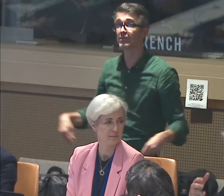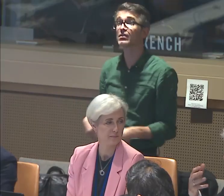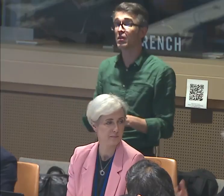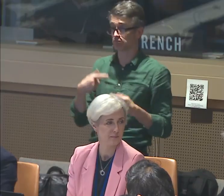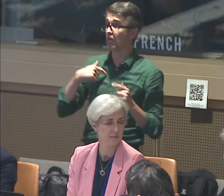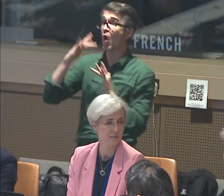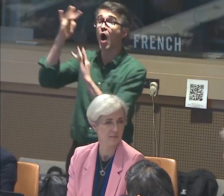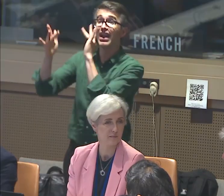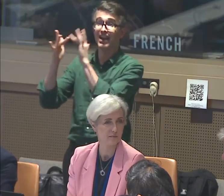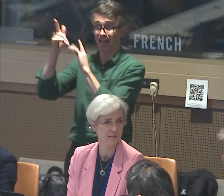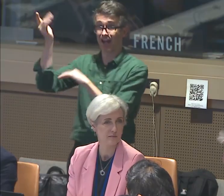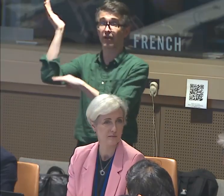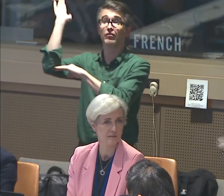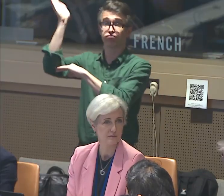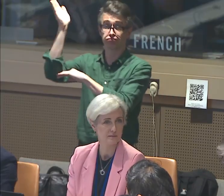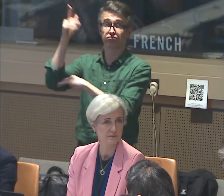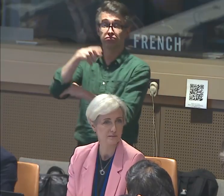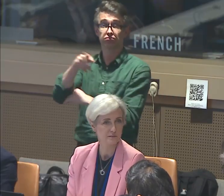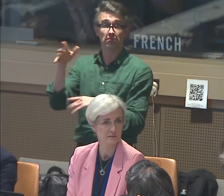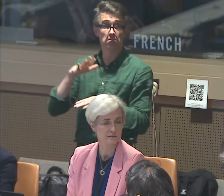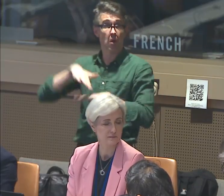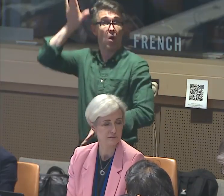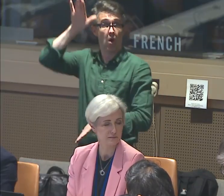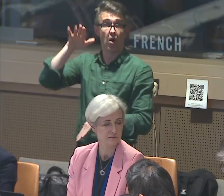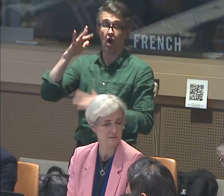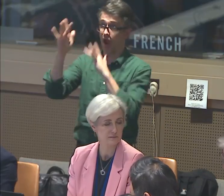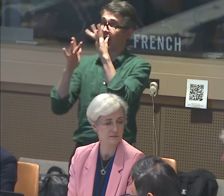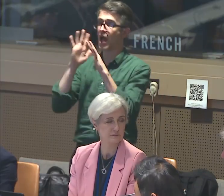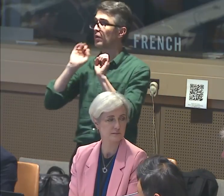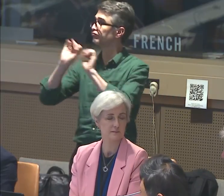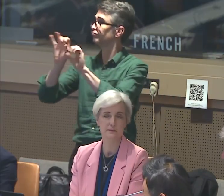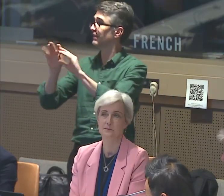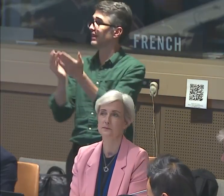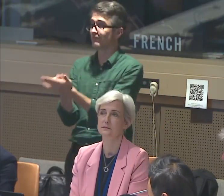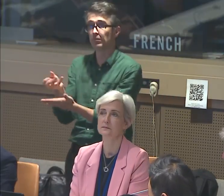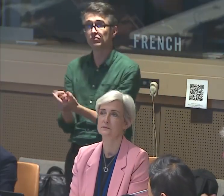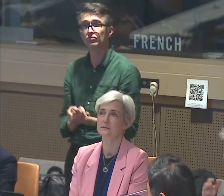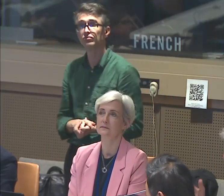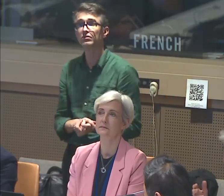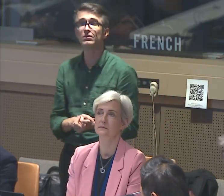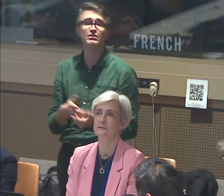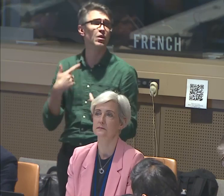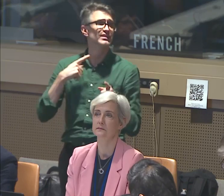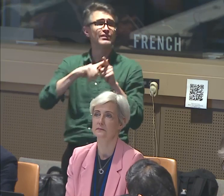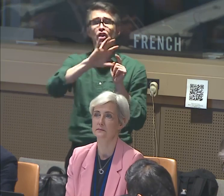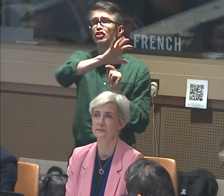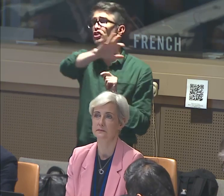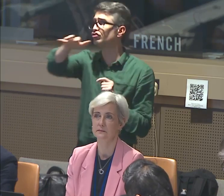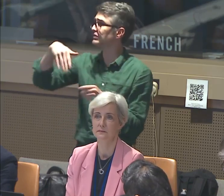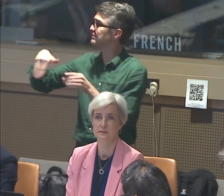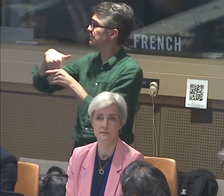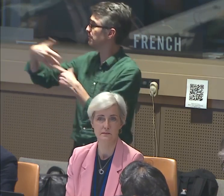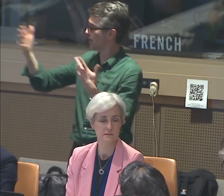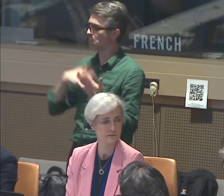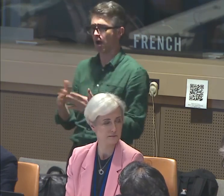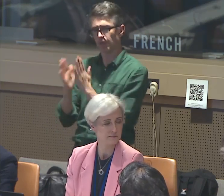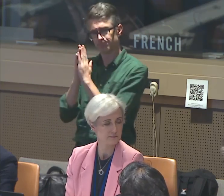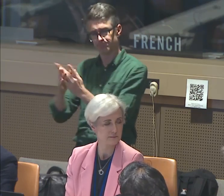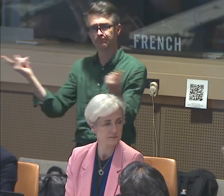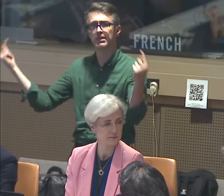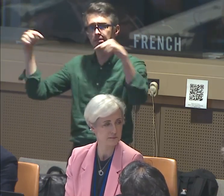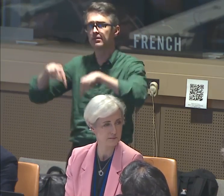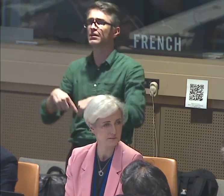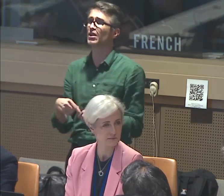Alliance to have specific discussion with different members with different specific issues. So we are really